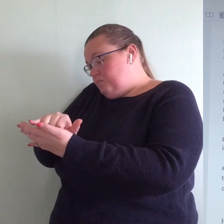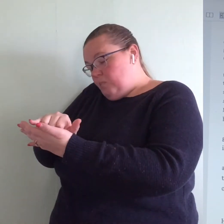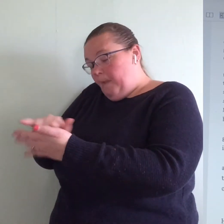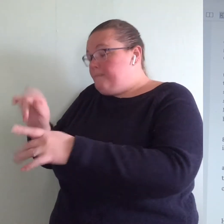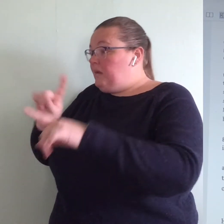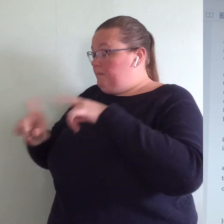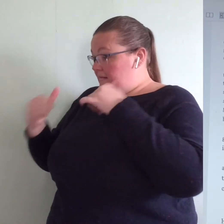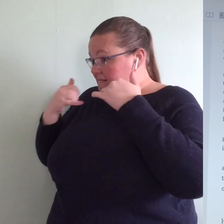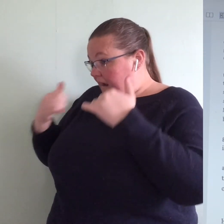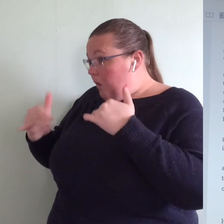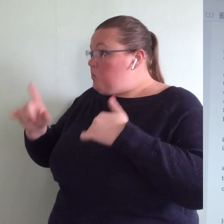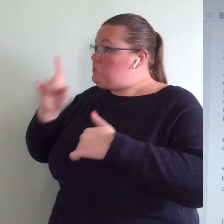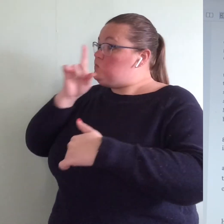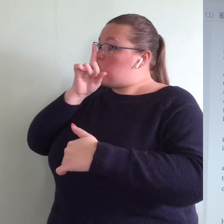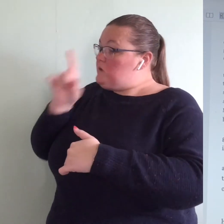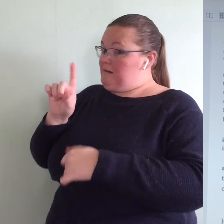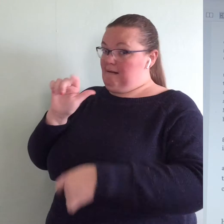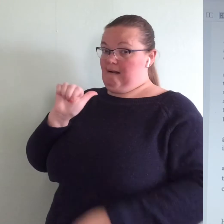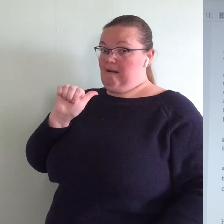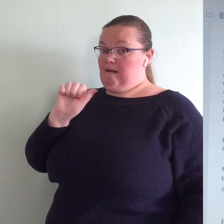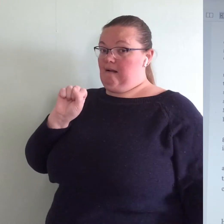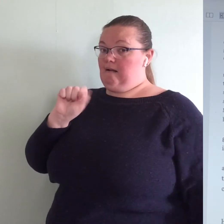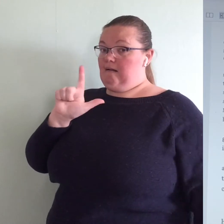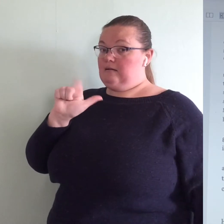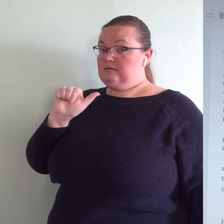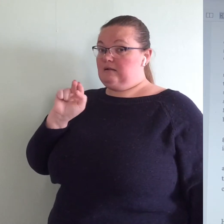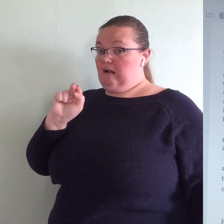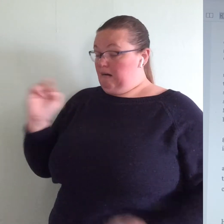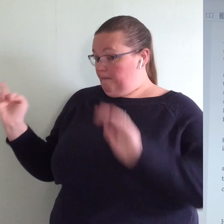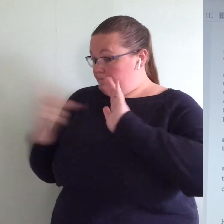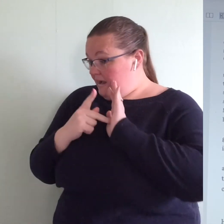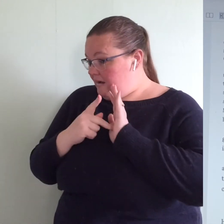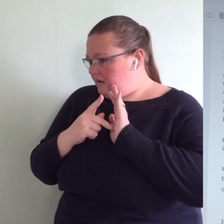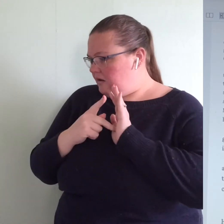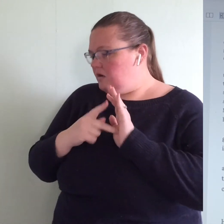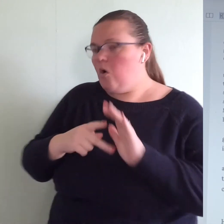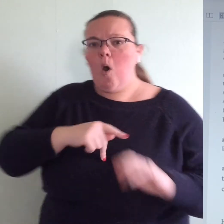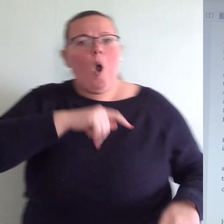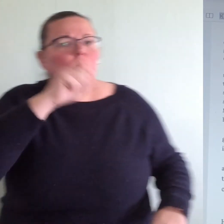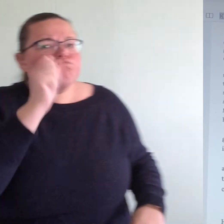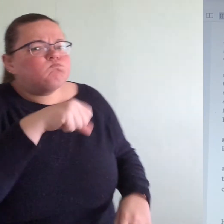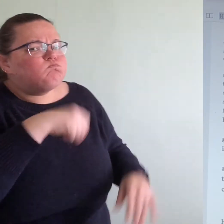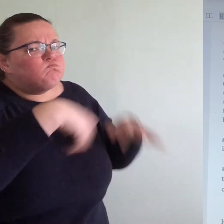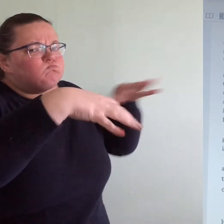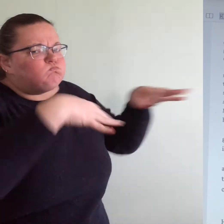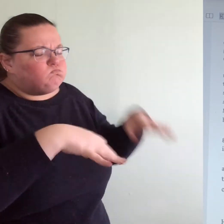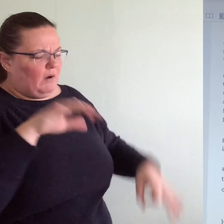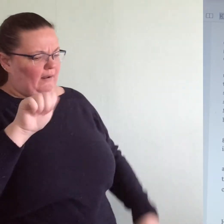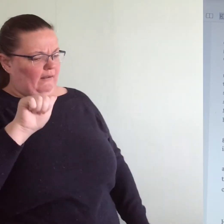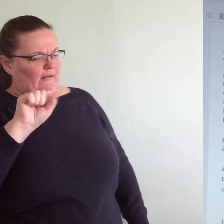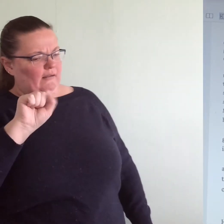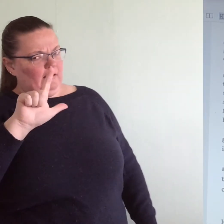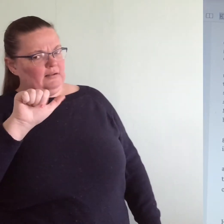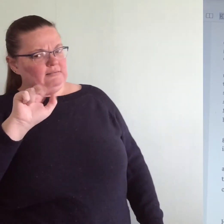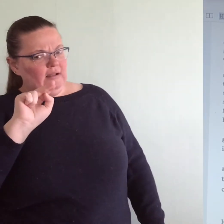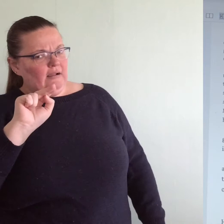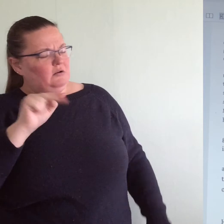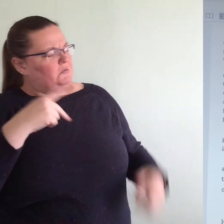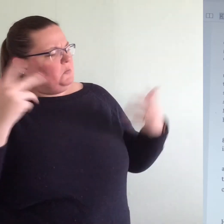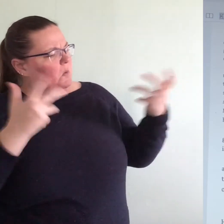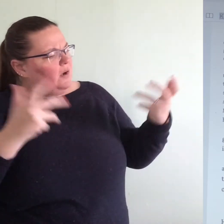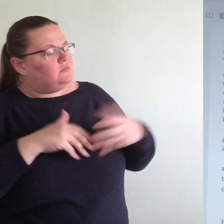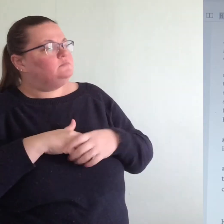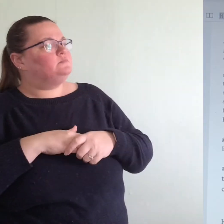But now that Aslan is on the move. Oh yes, tell us about Aslan, said several voices at